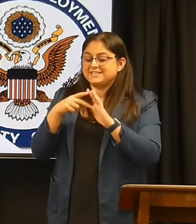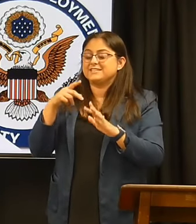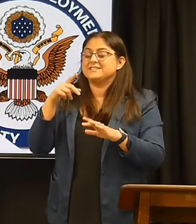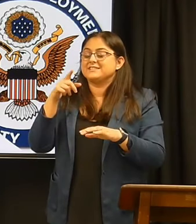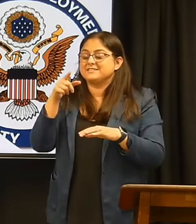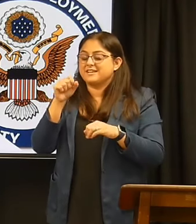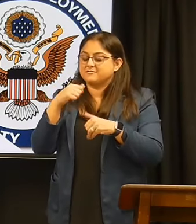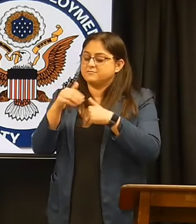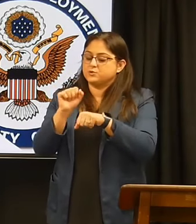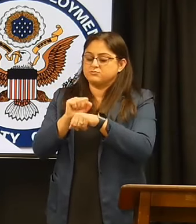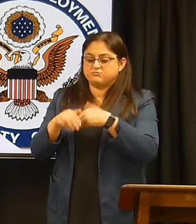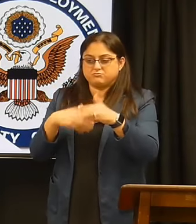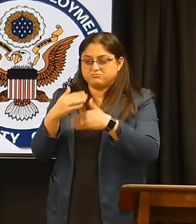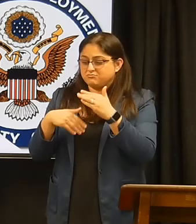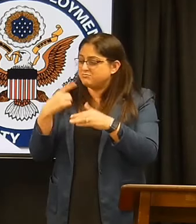accommodations.